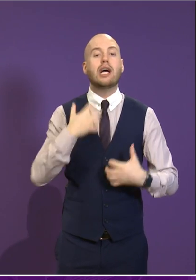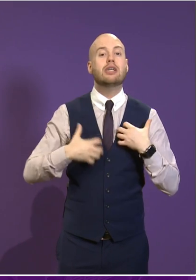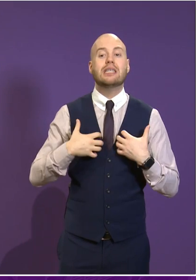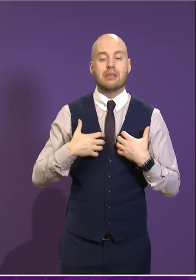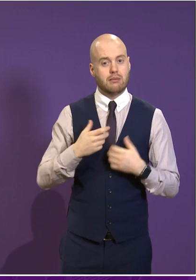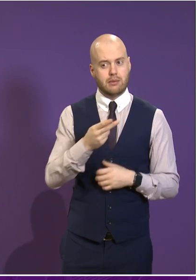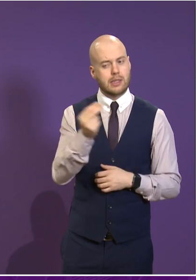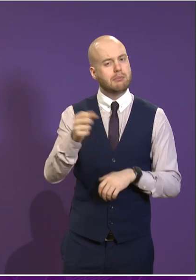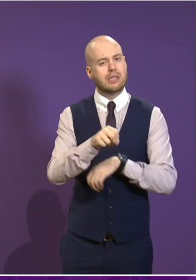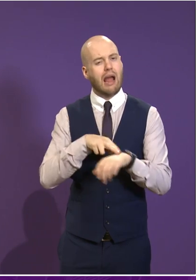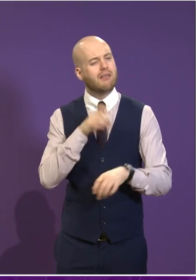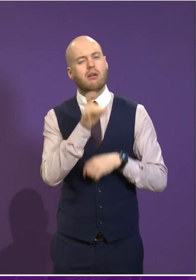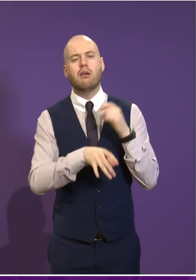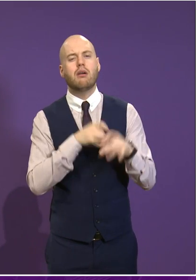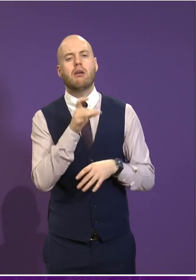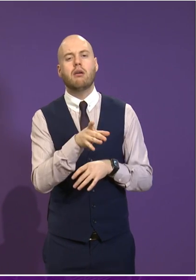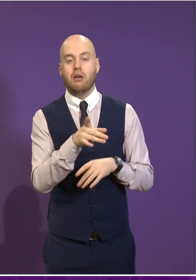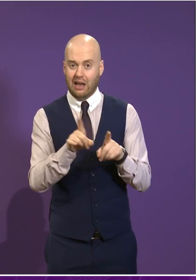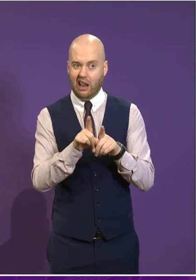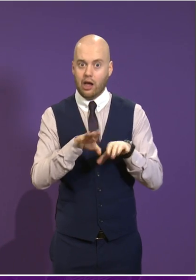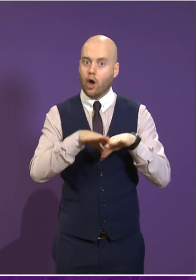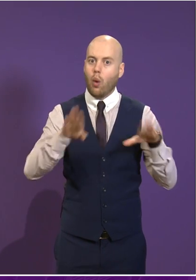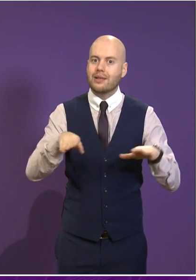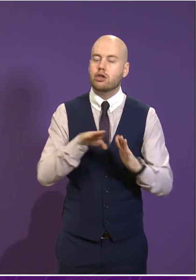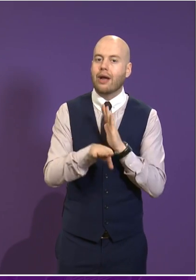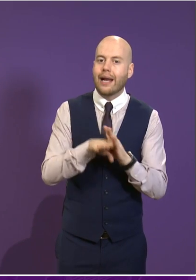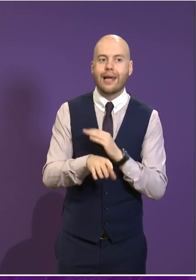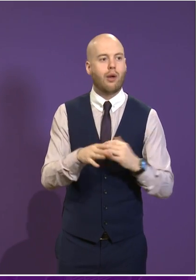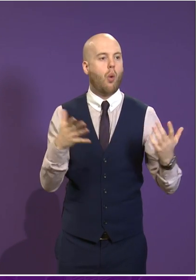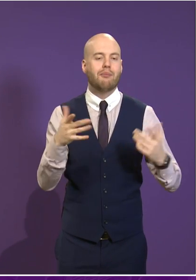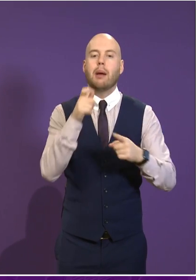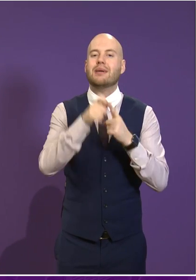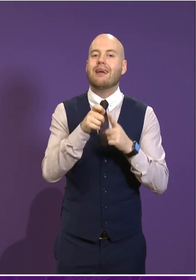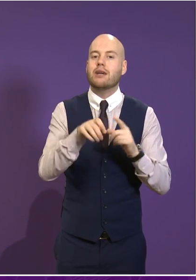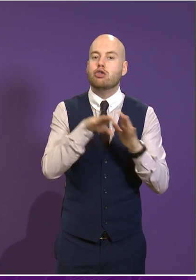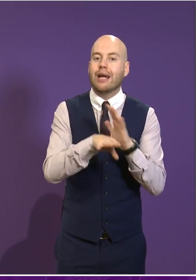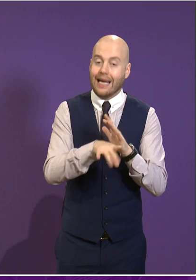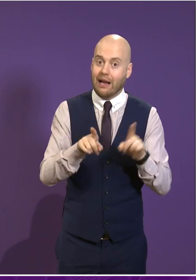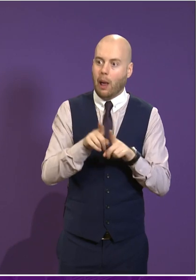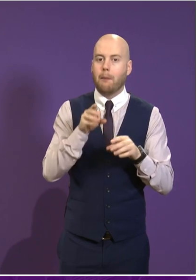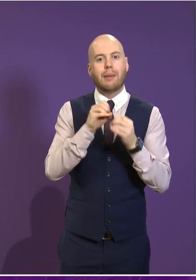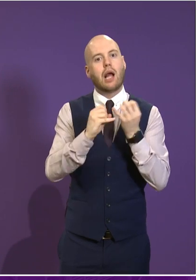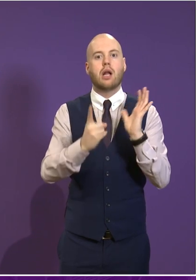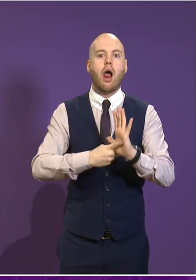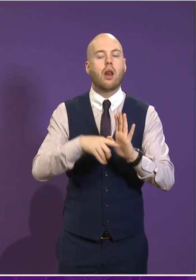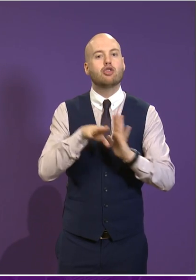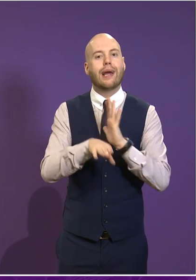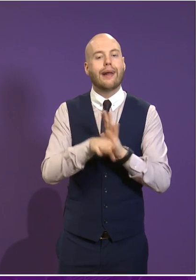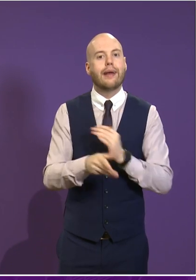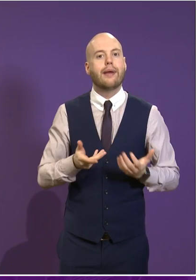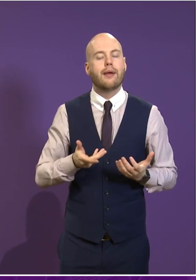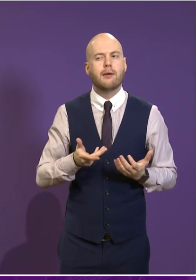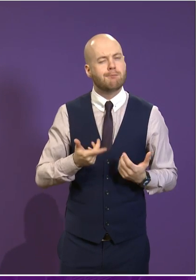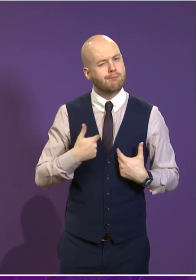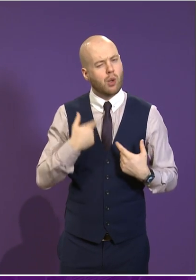don't, especially equalities training or specific, training around about specific disabilities like BSL. And I wondered whether there's any